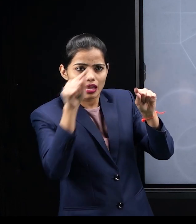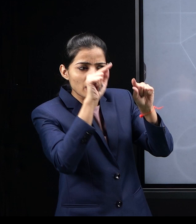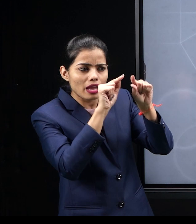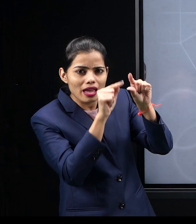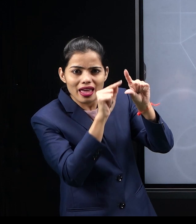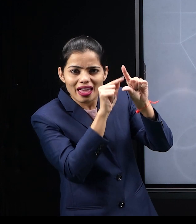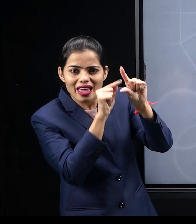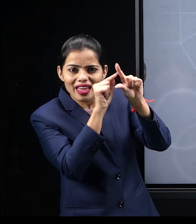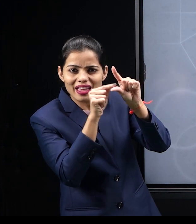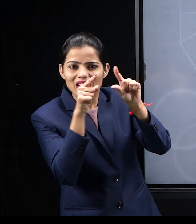valid congruency rules.